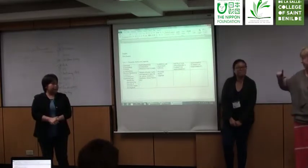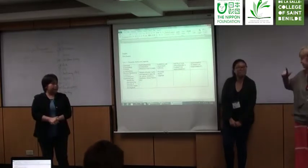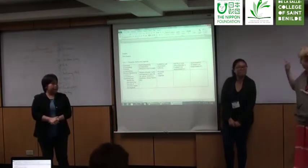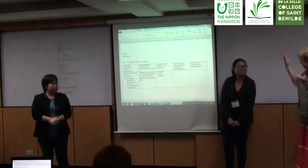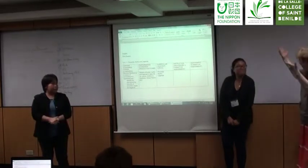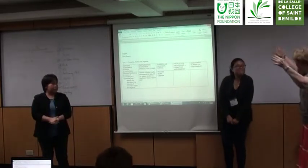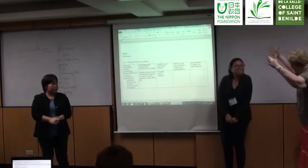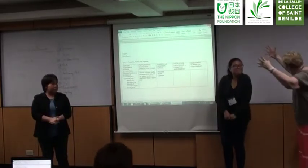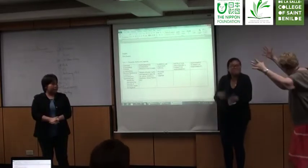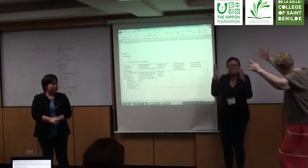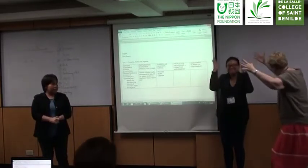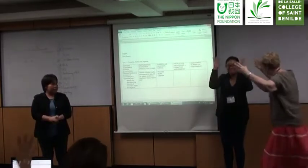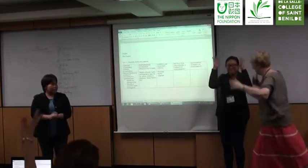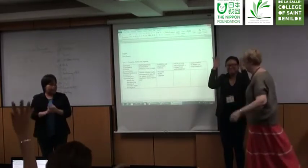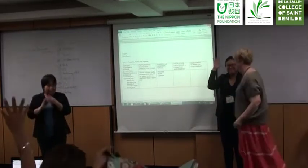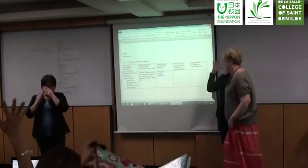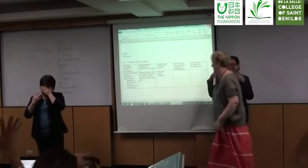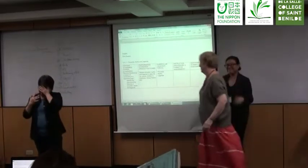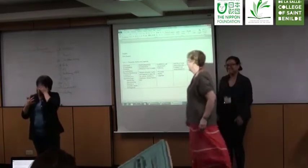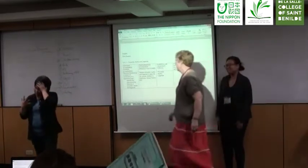Okay?